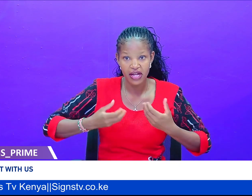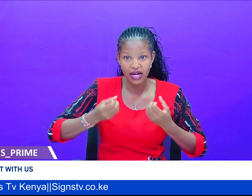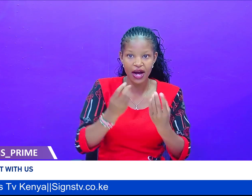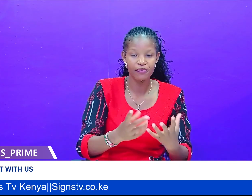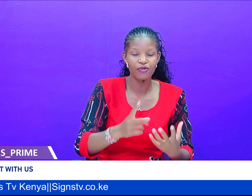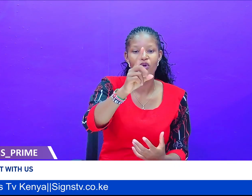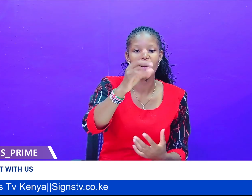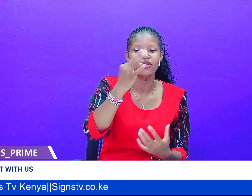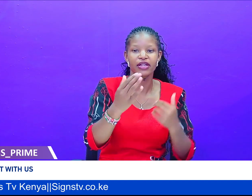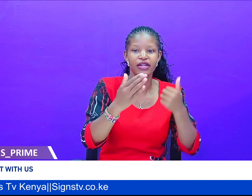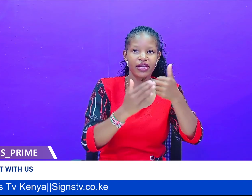counties received